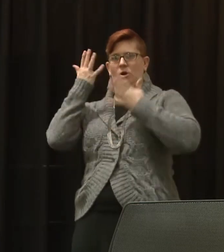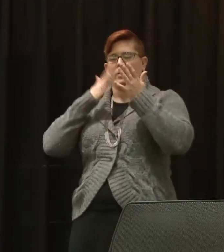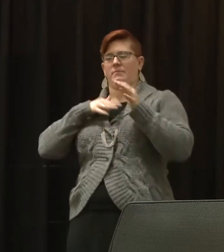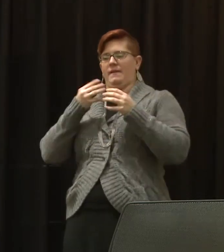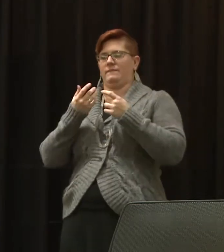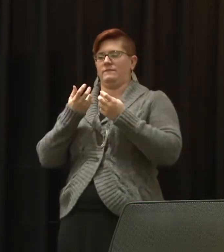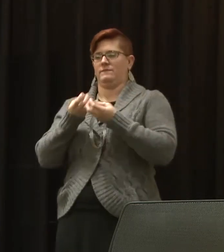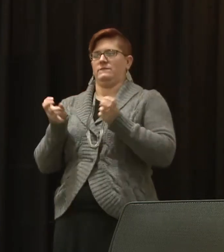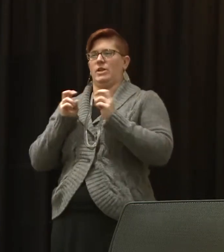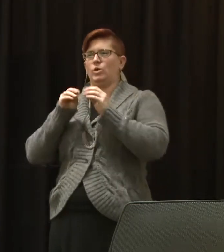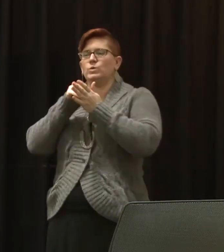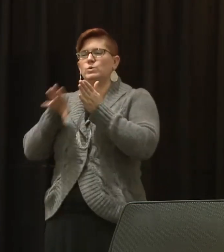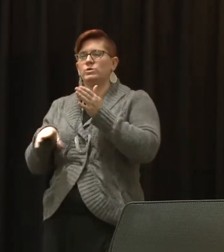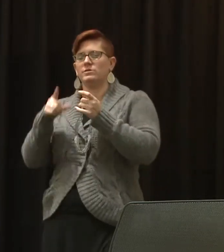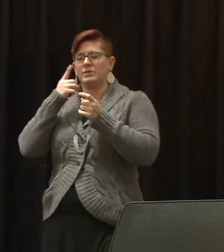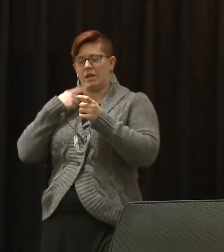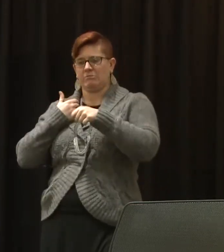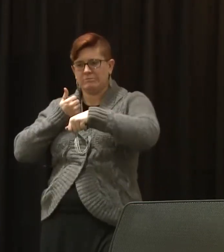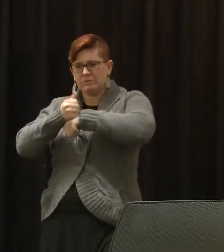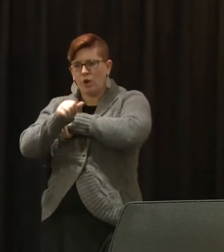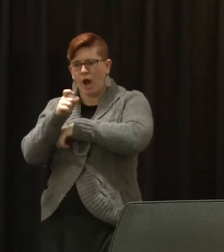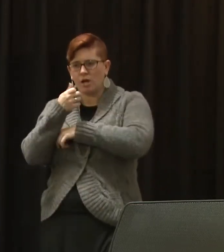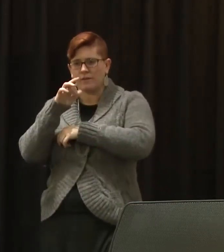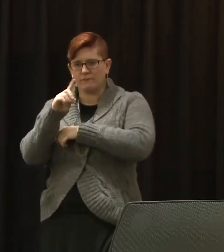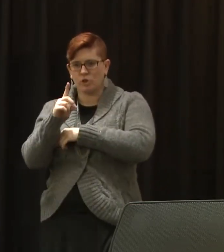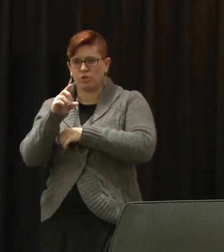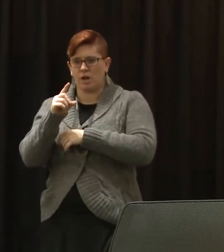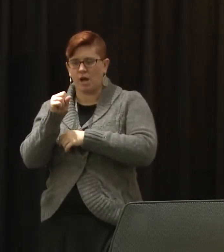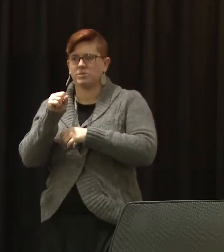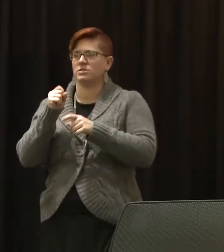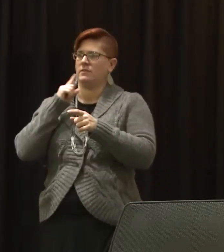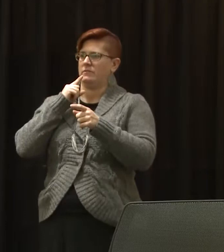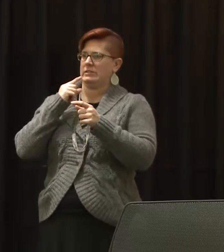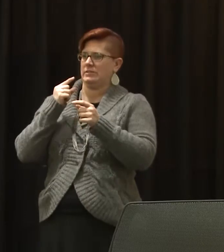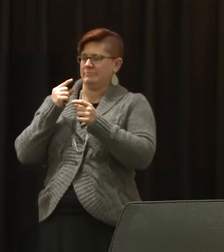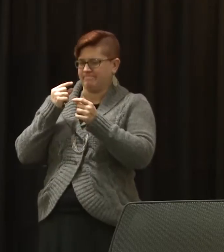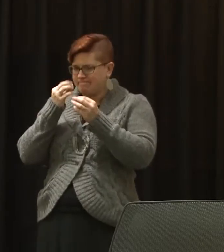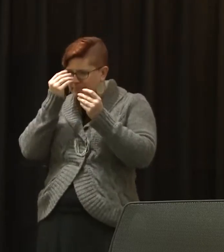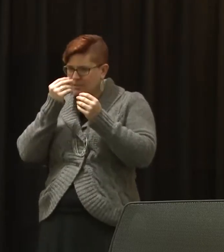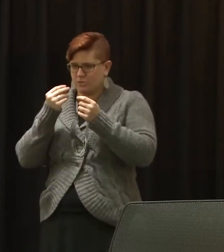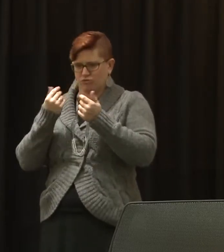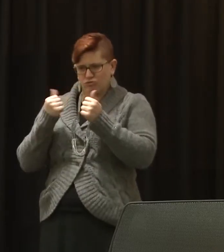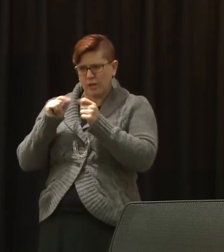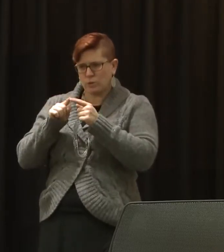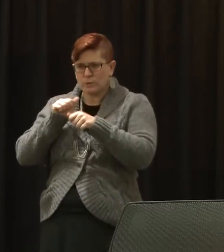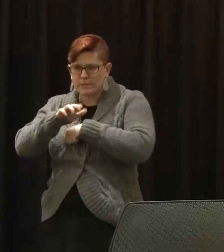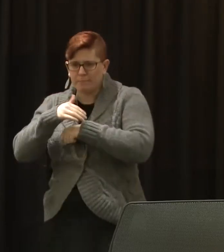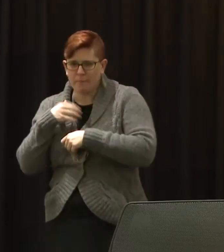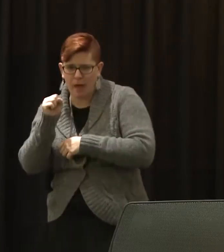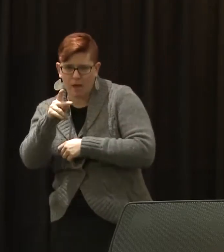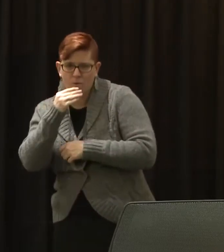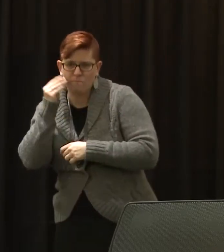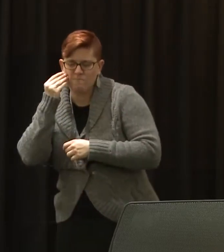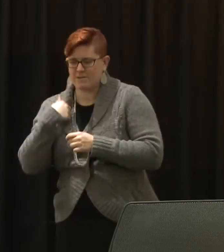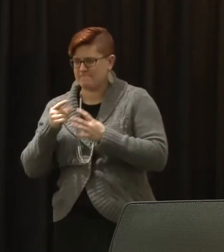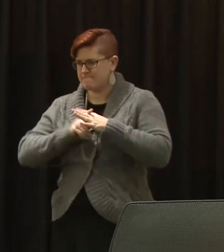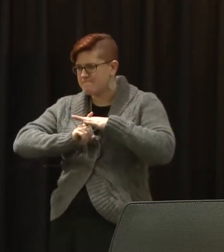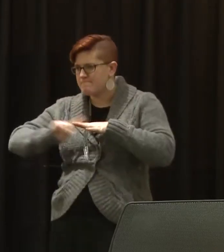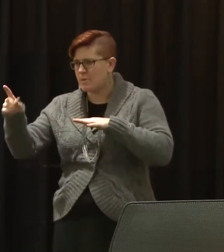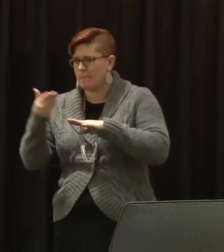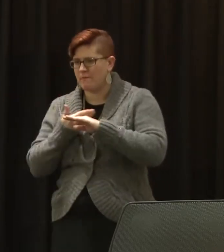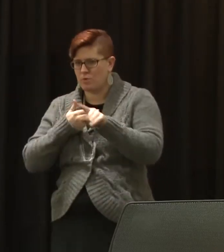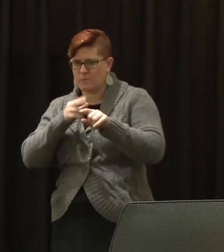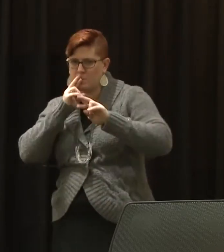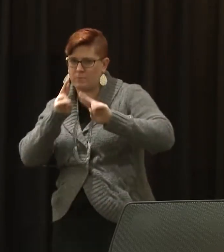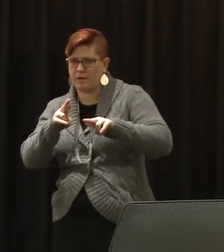loudly accusing one of the Oxford Dons, sponsoring our program, of conspiring to send me back home. I stormed out before he could